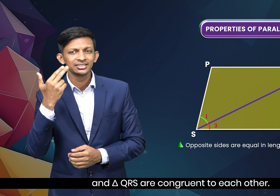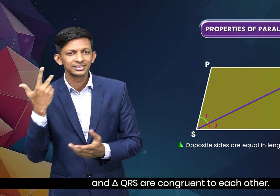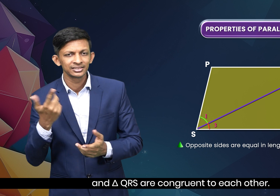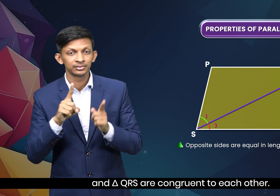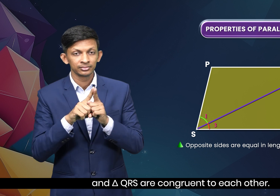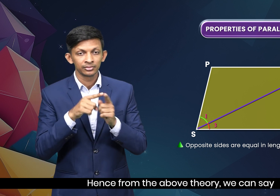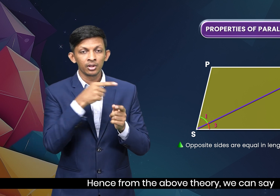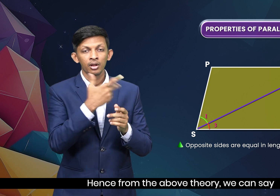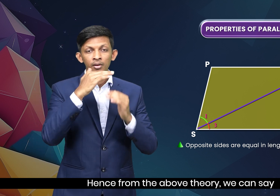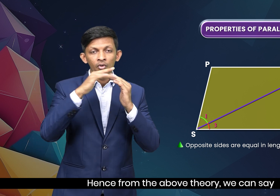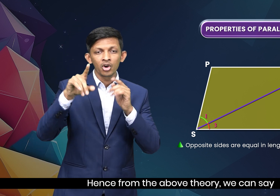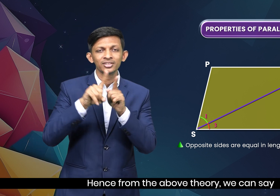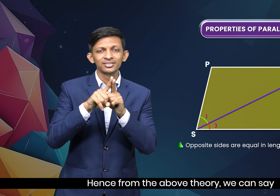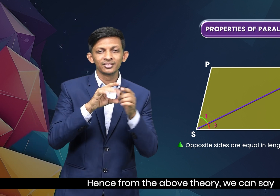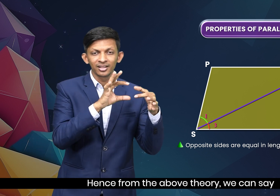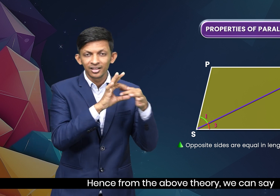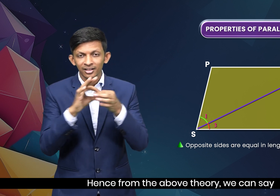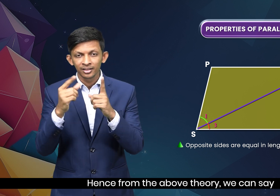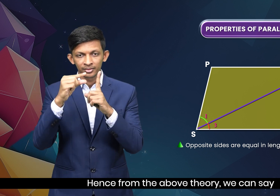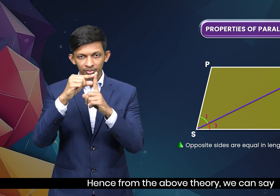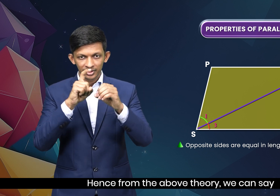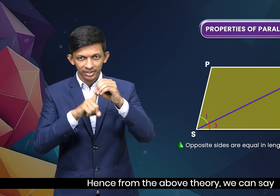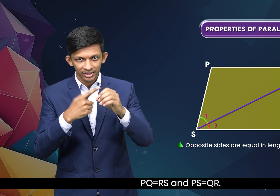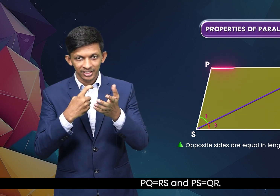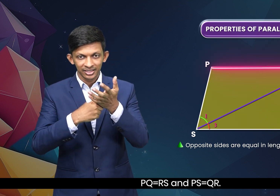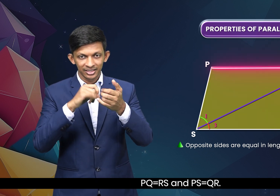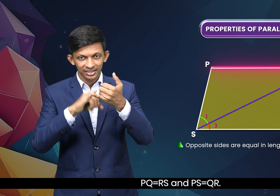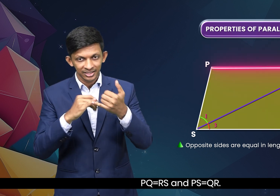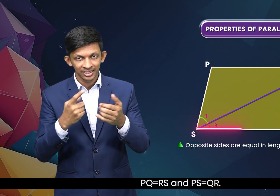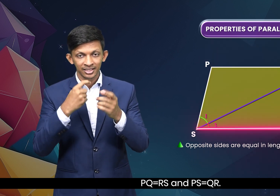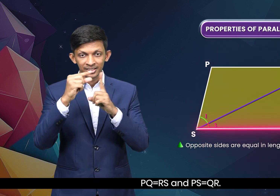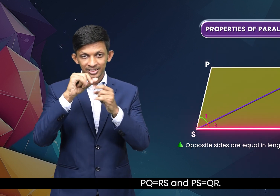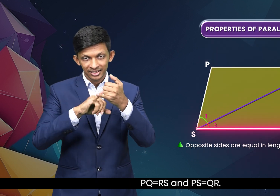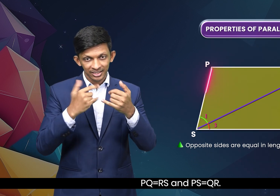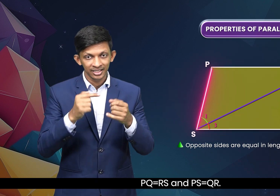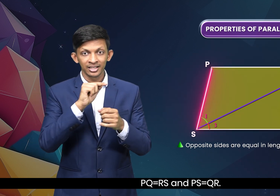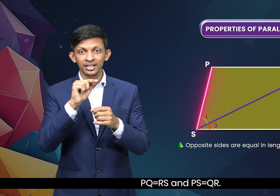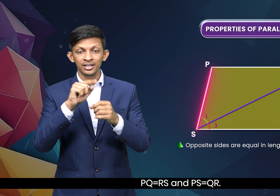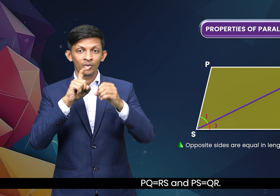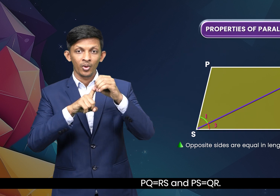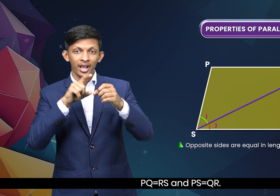other. Hence, from the above theory, we can say PQ is equal to RS and PS is equal to QR.